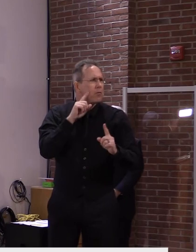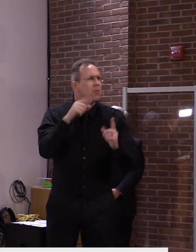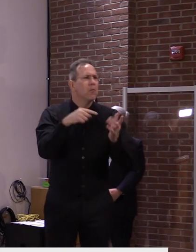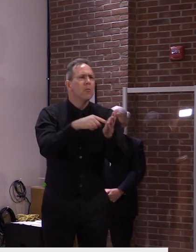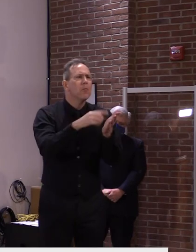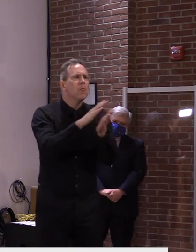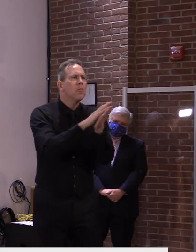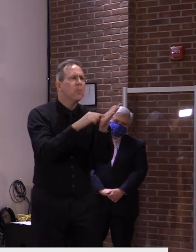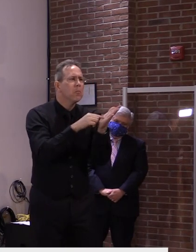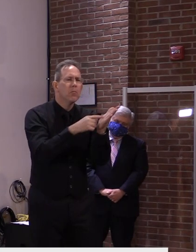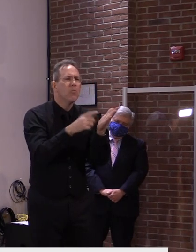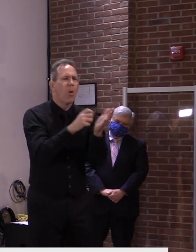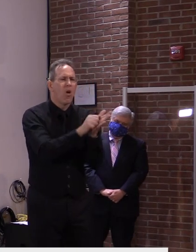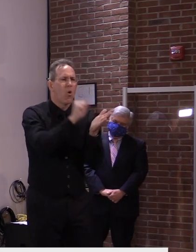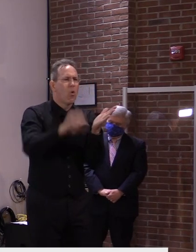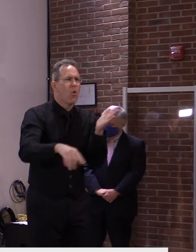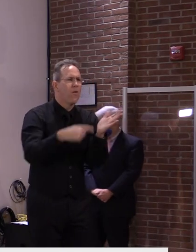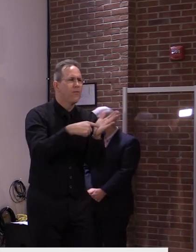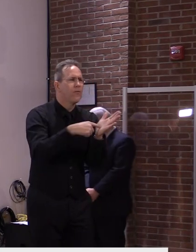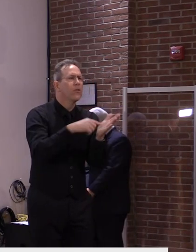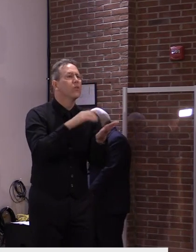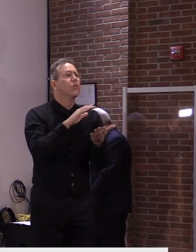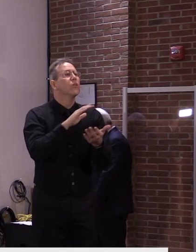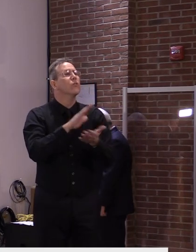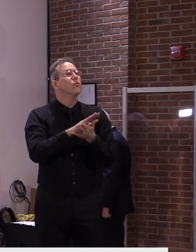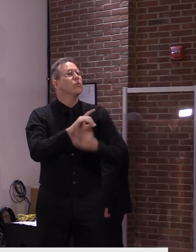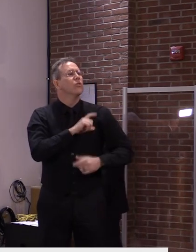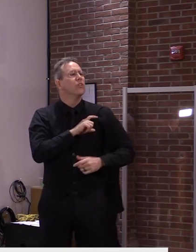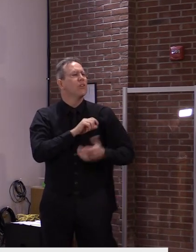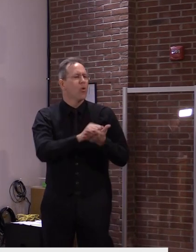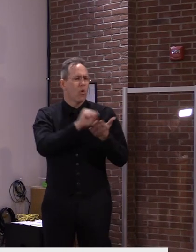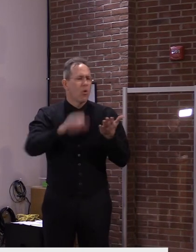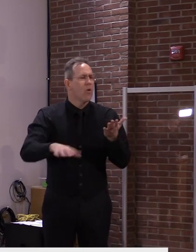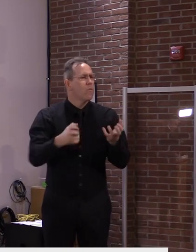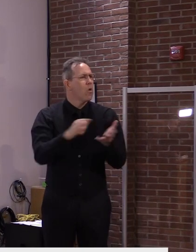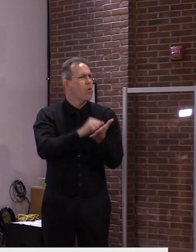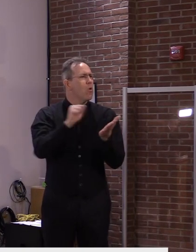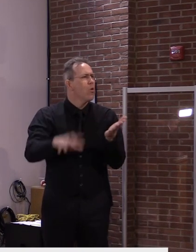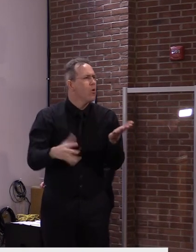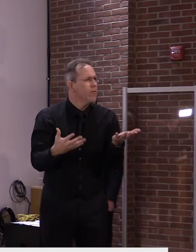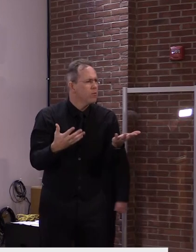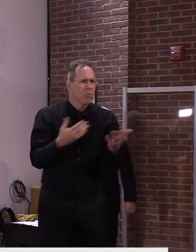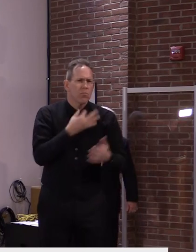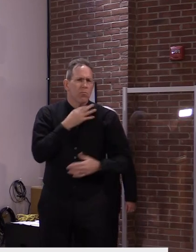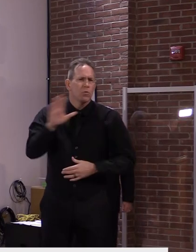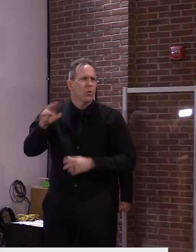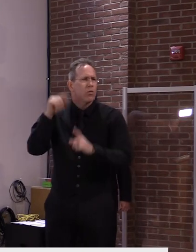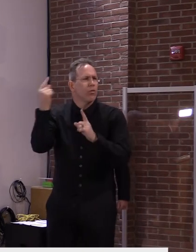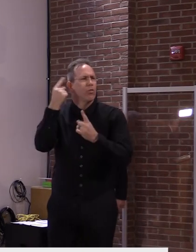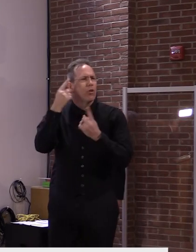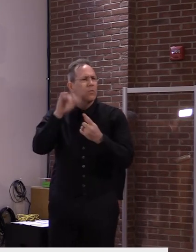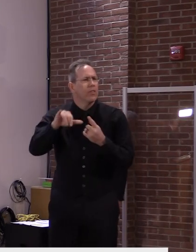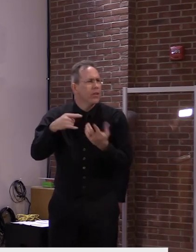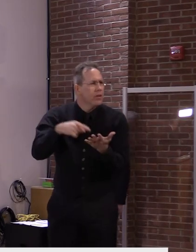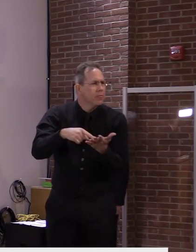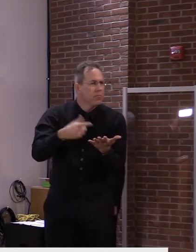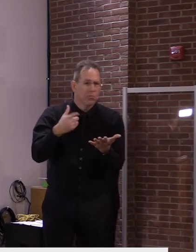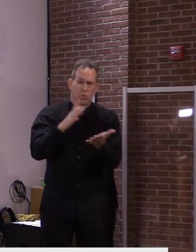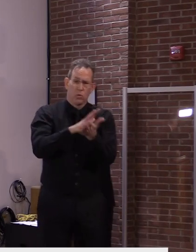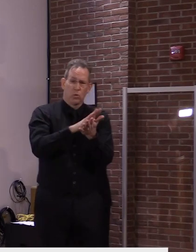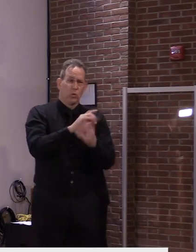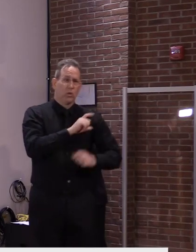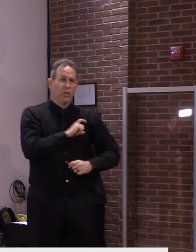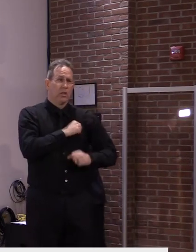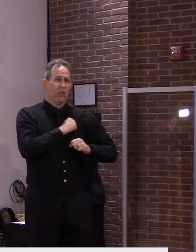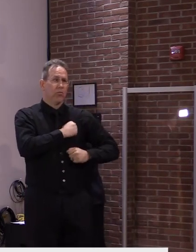on the state allowing or perhaps funding police assigned as school resource officers? Yeah, my opinion